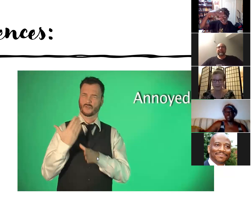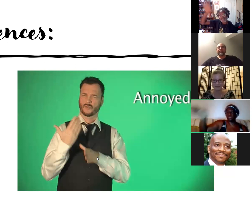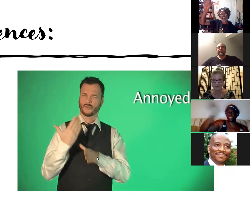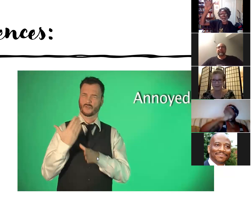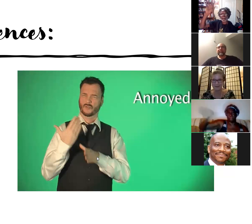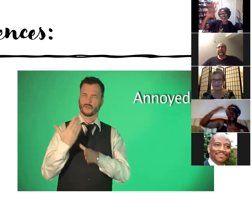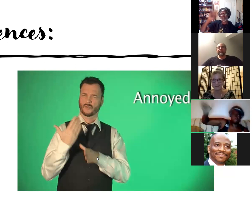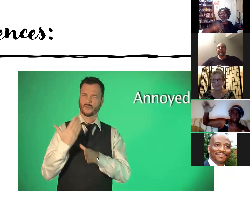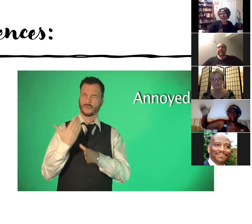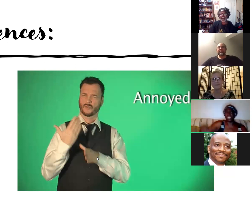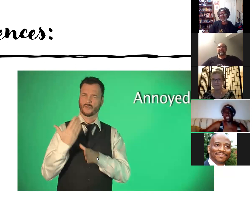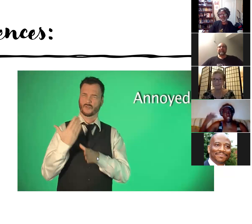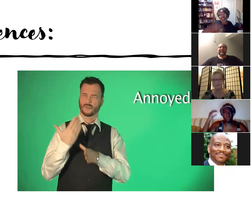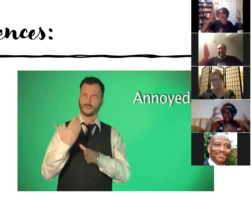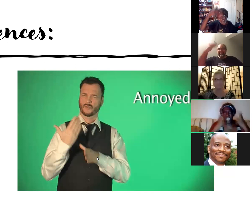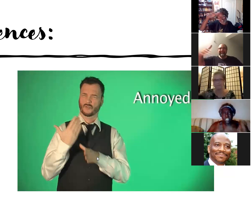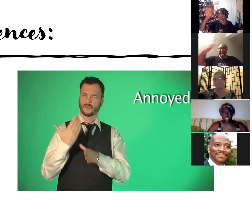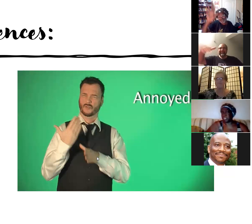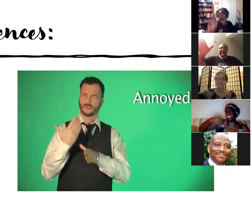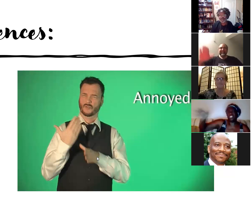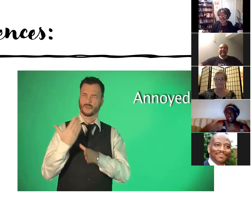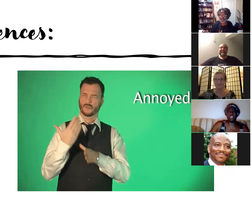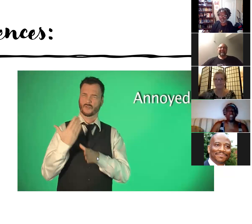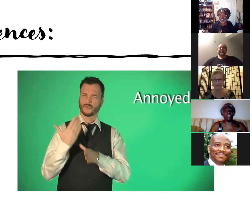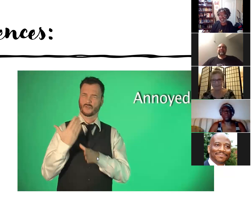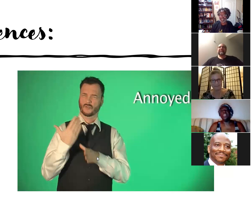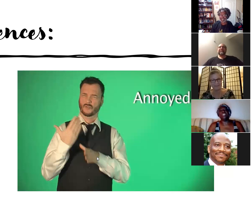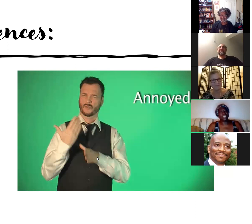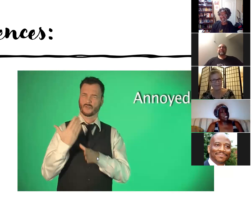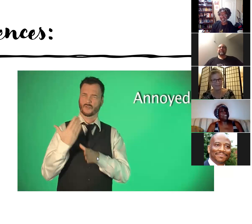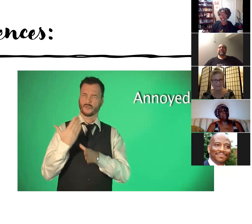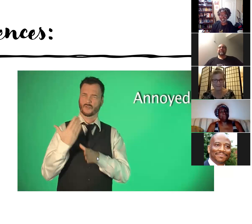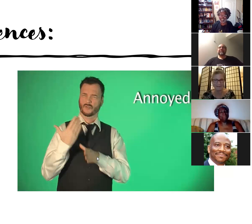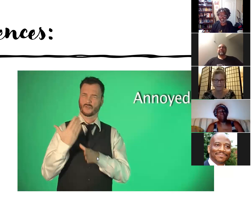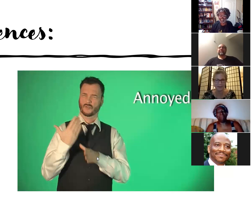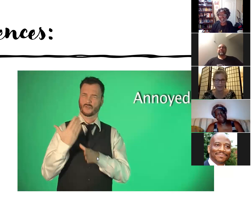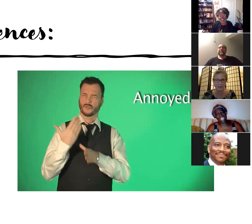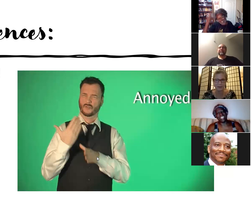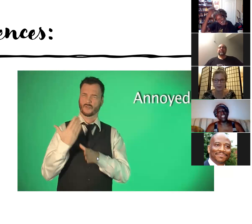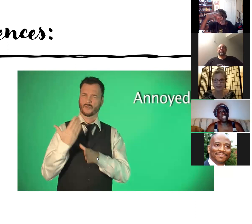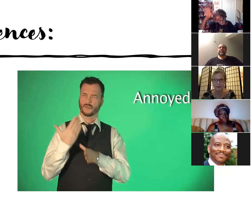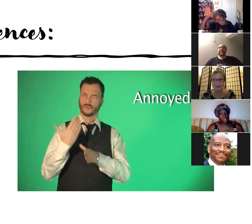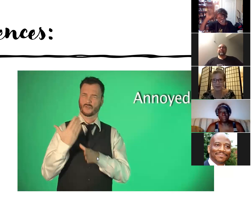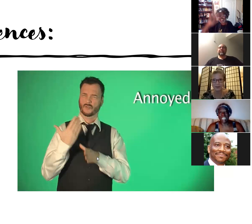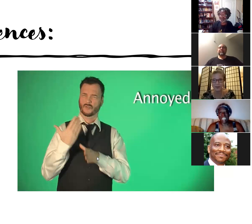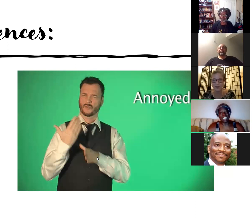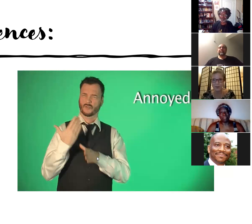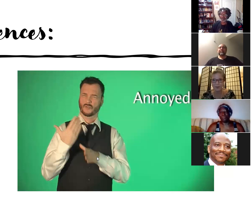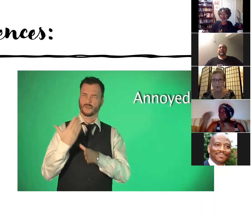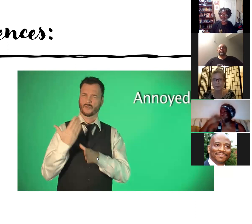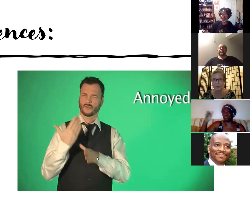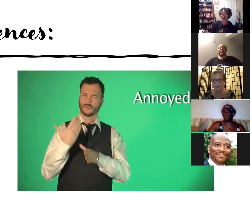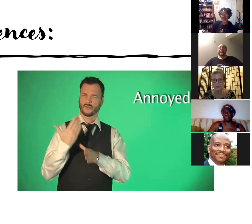And you can do it twice. Don't bother. And your facial expression and you know, that's get away from me. That's